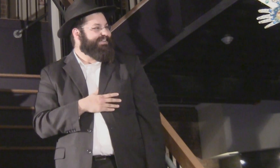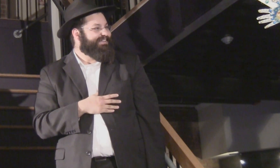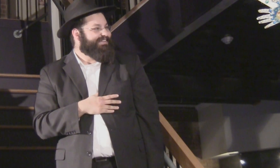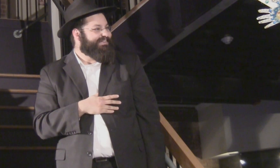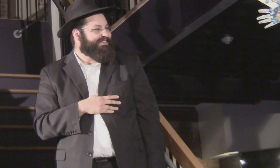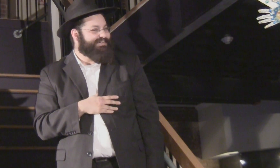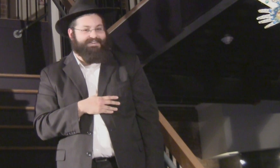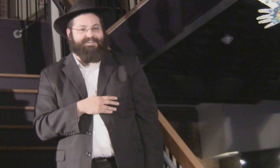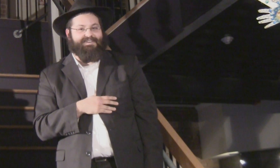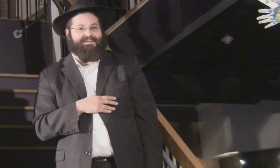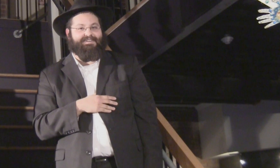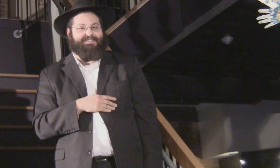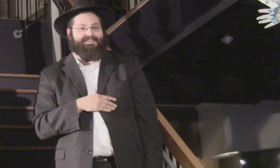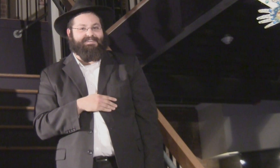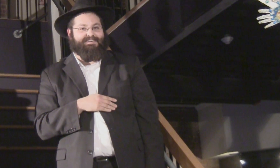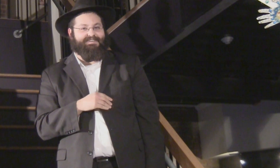No. Hello.